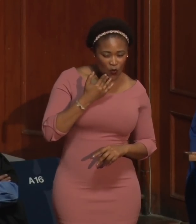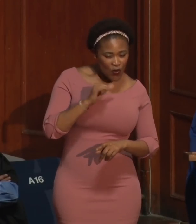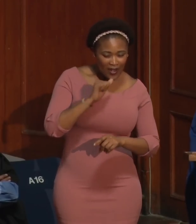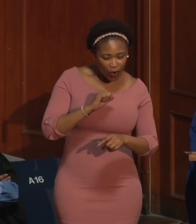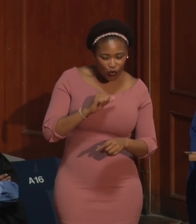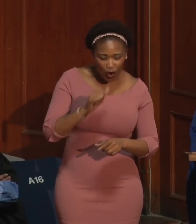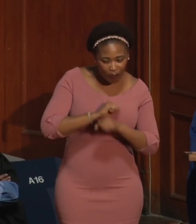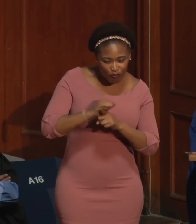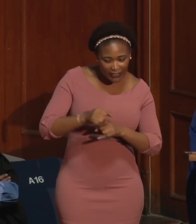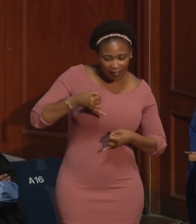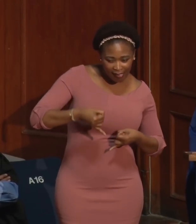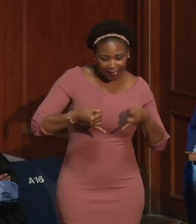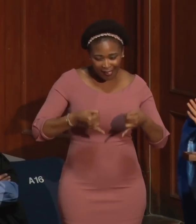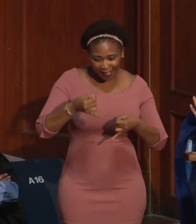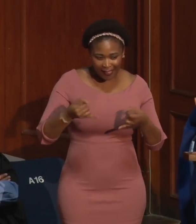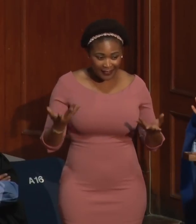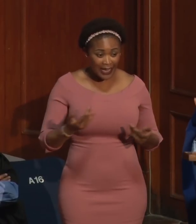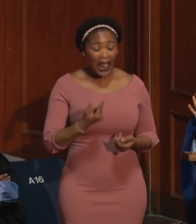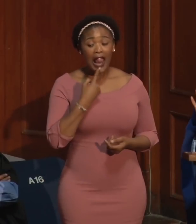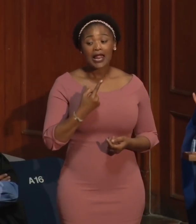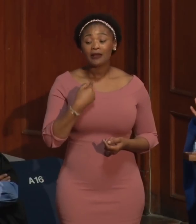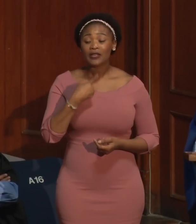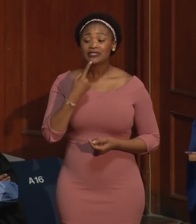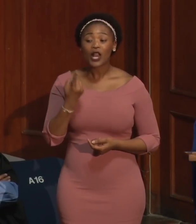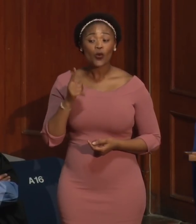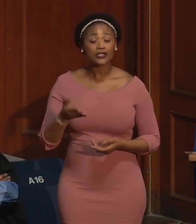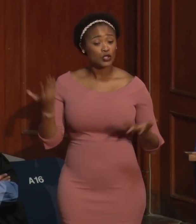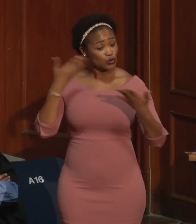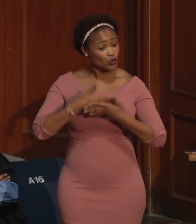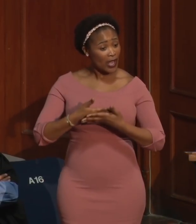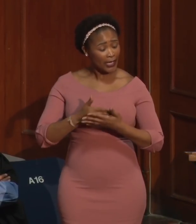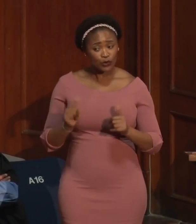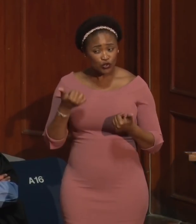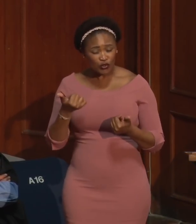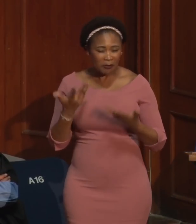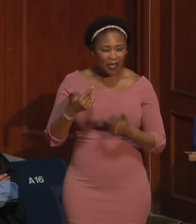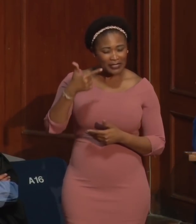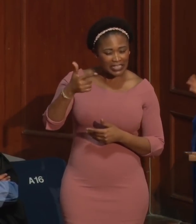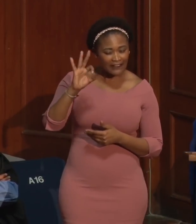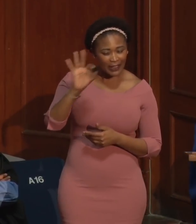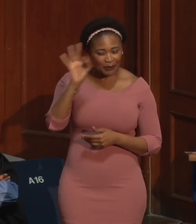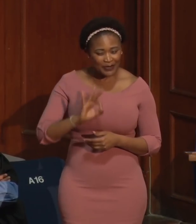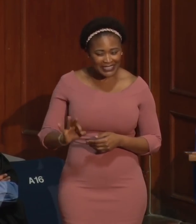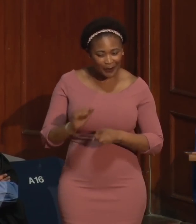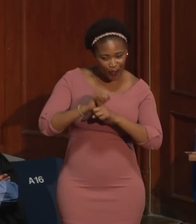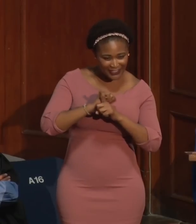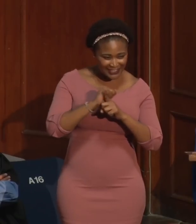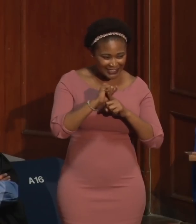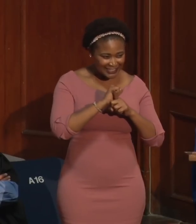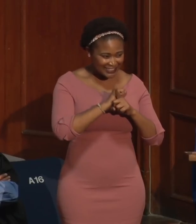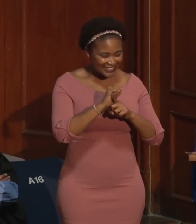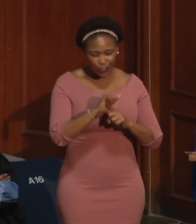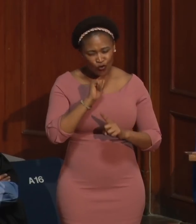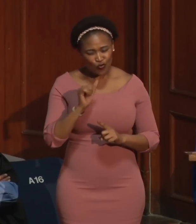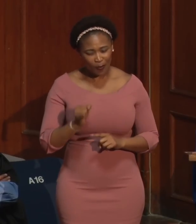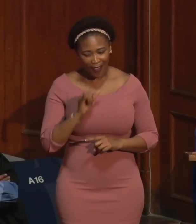has practiced. Let me tell you, tonight wasn't too bad. It was just 73% that practiced, so just not